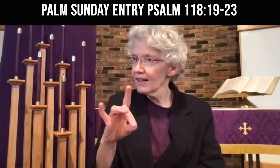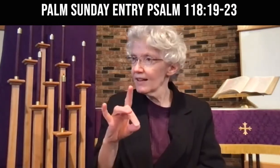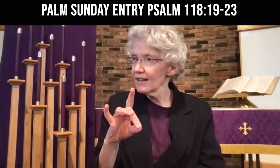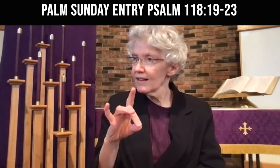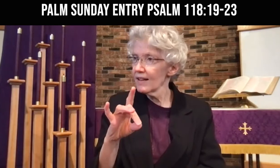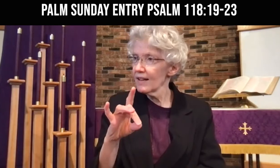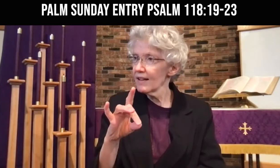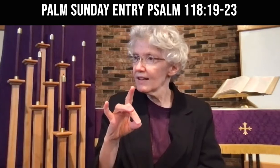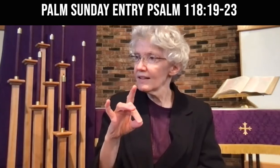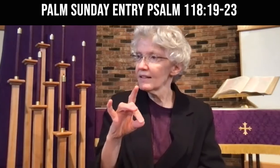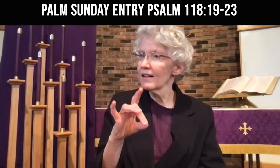And now a reading from Psalm